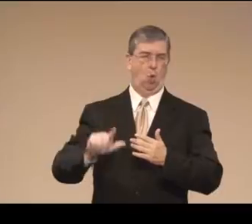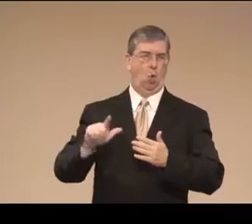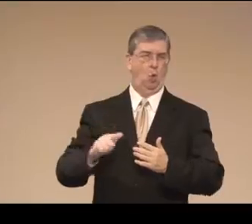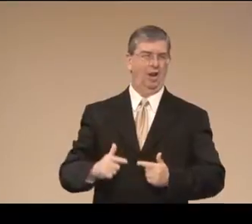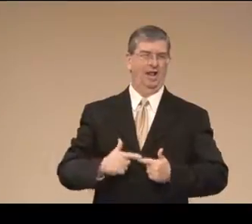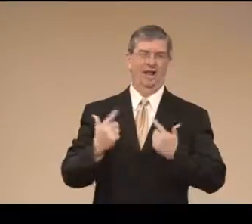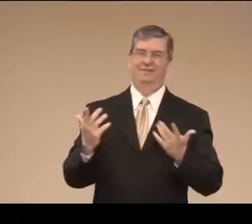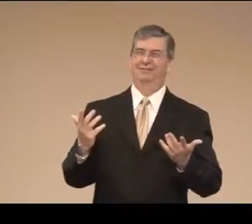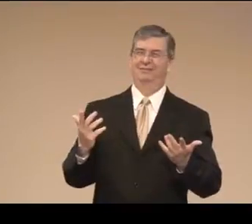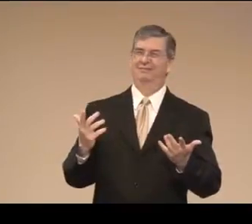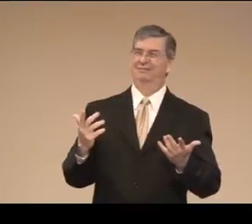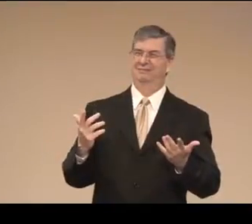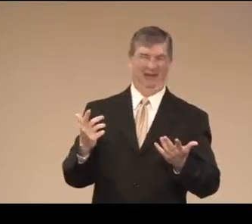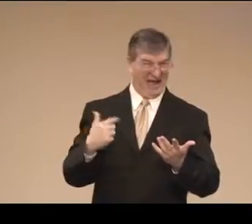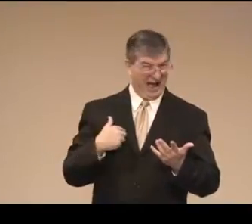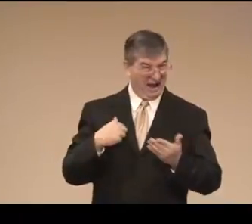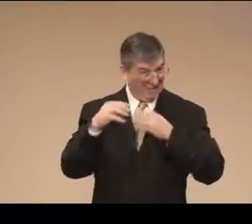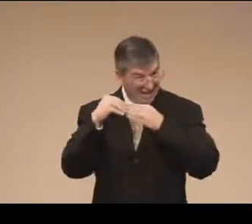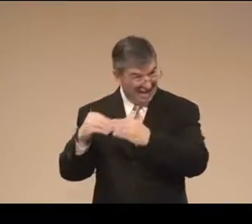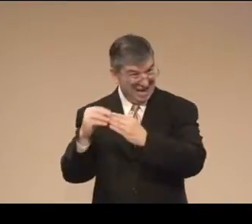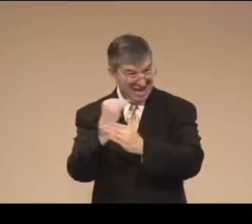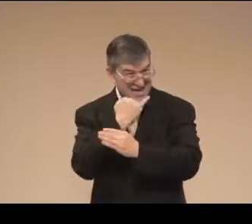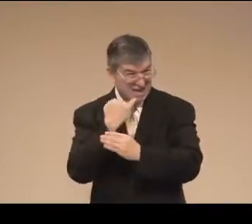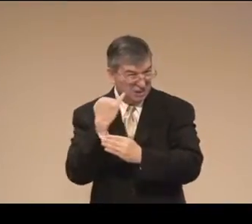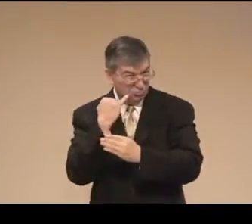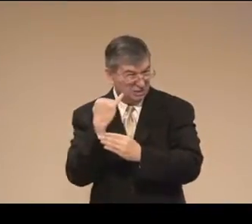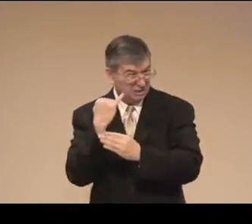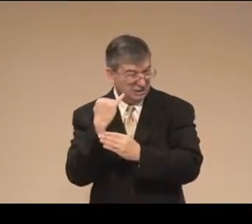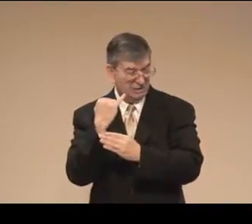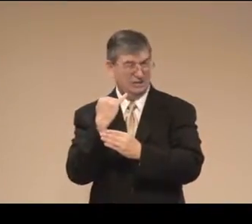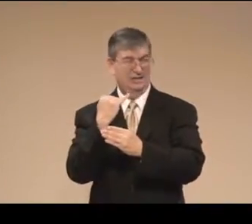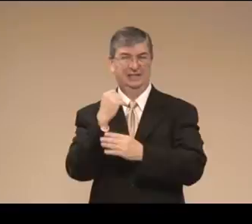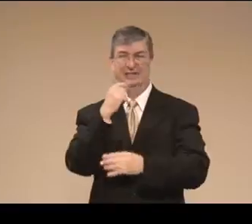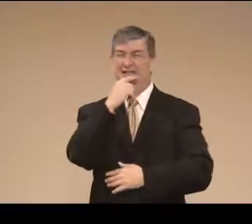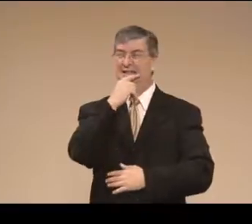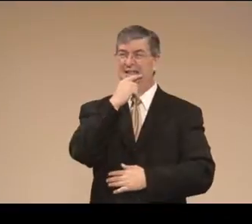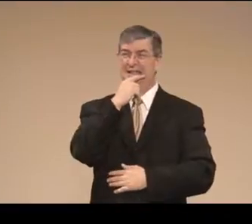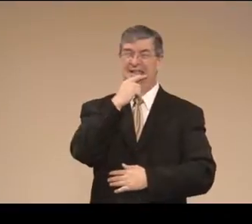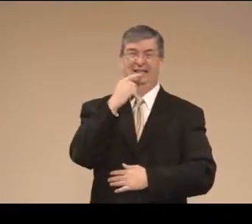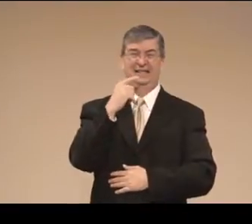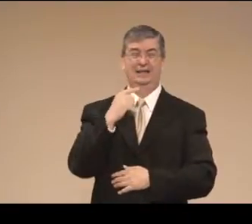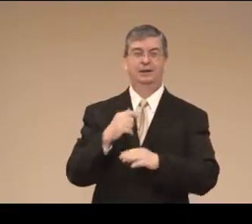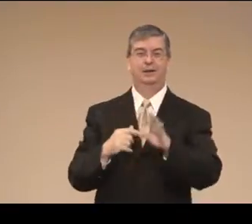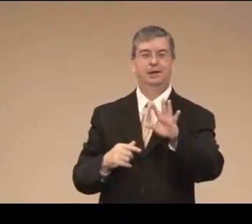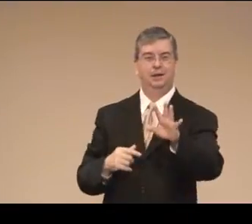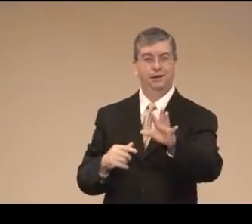But he felt like he was of lowly status within the community.